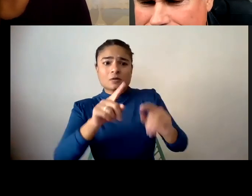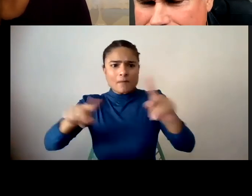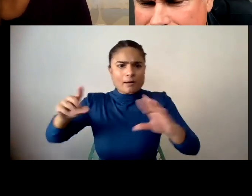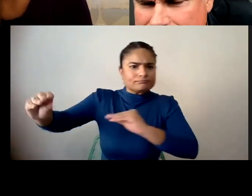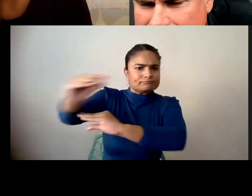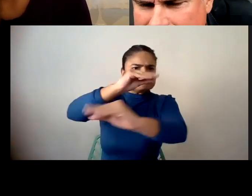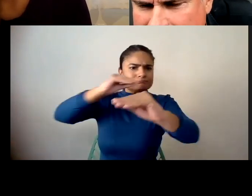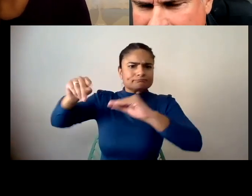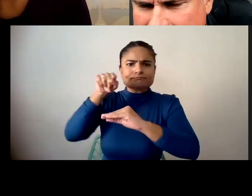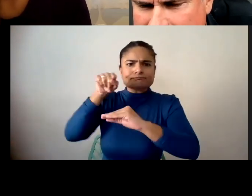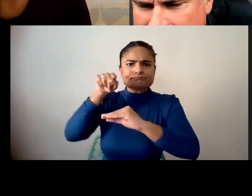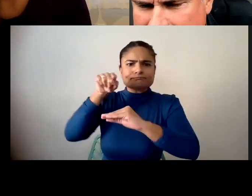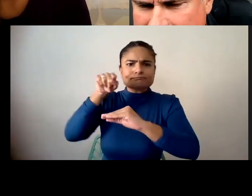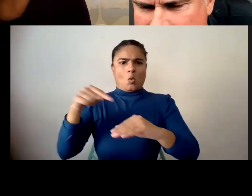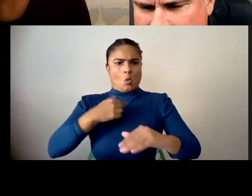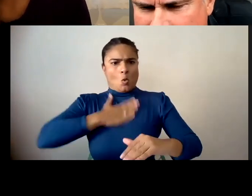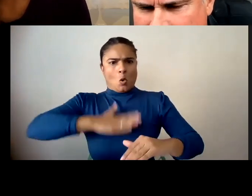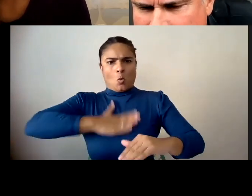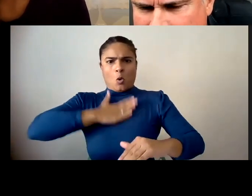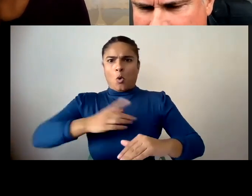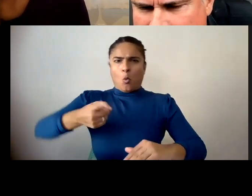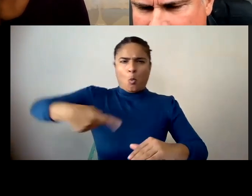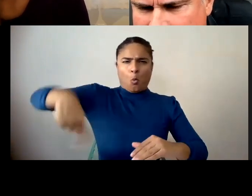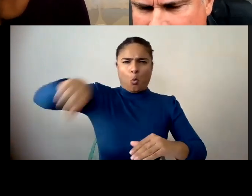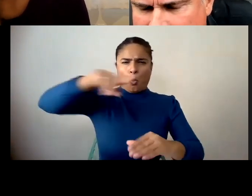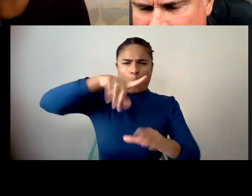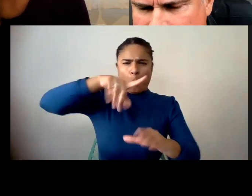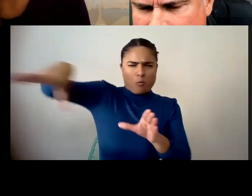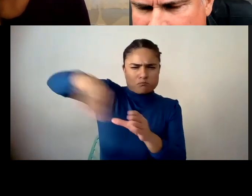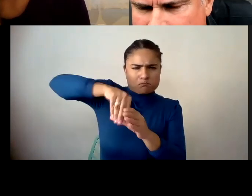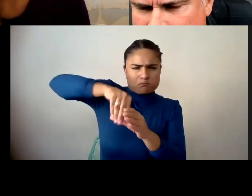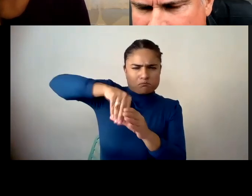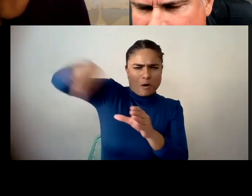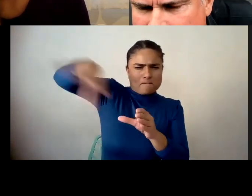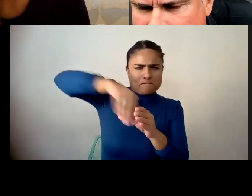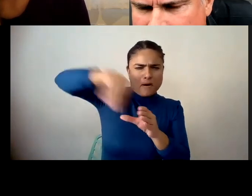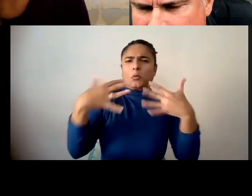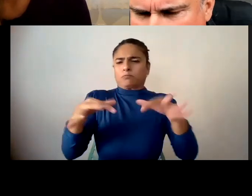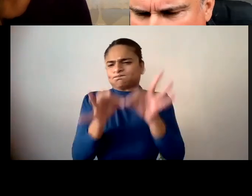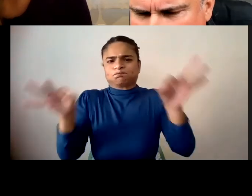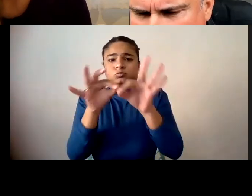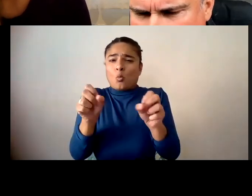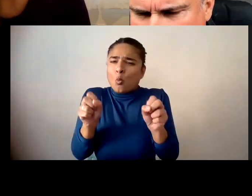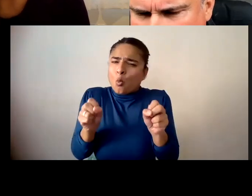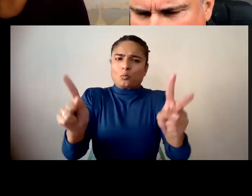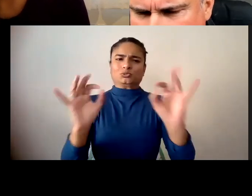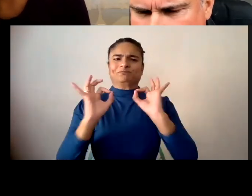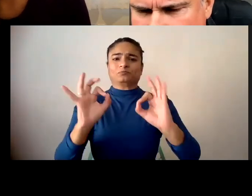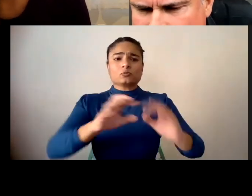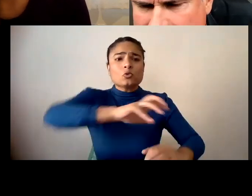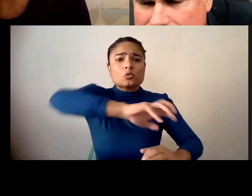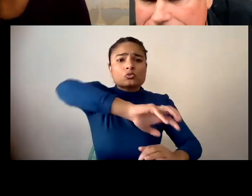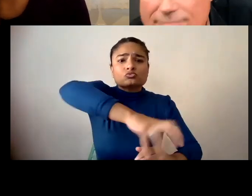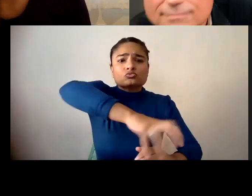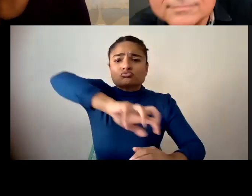have everyone involved as much as possible. And we realize that the opportunities are limited for different regions. And we want to be able